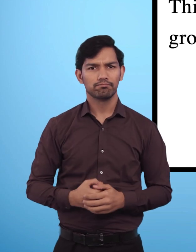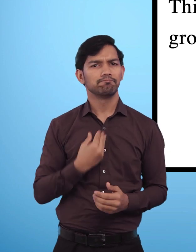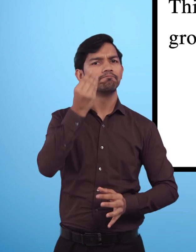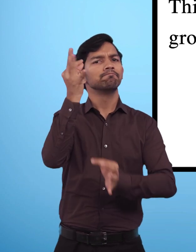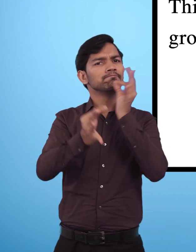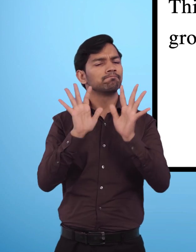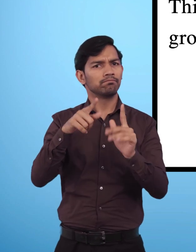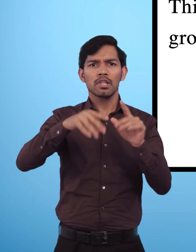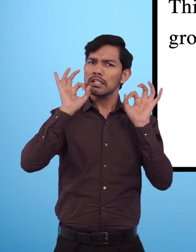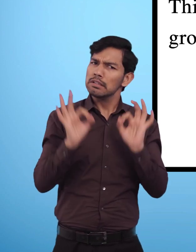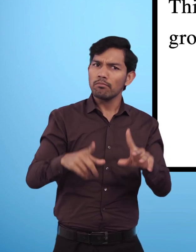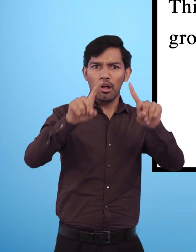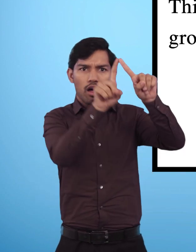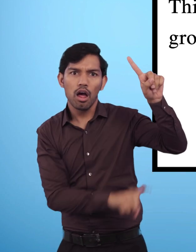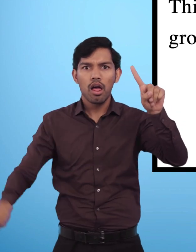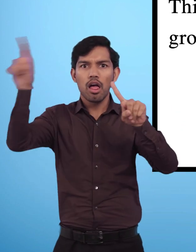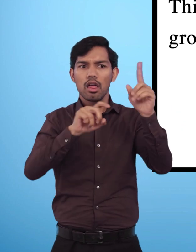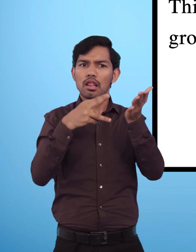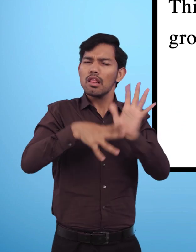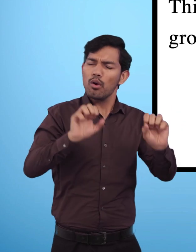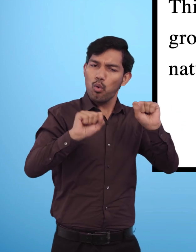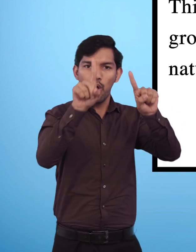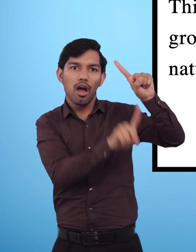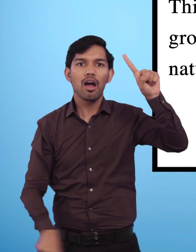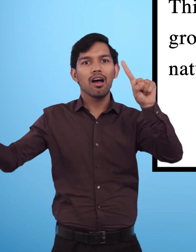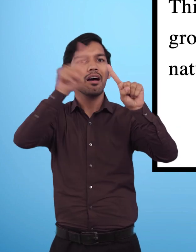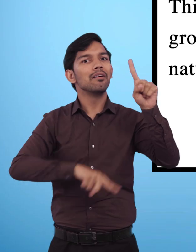This is an example of recycling in nature.